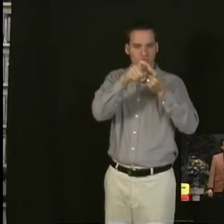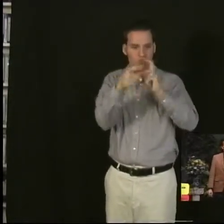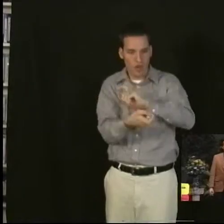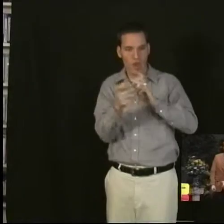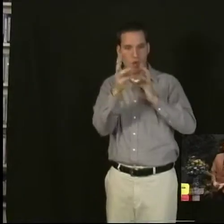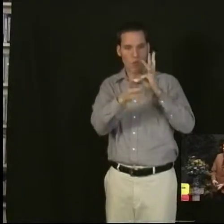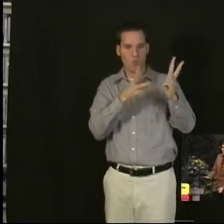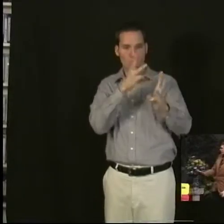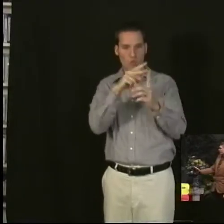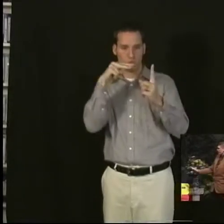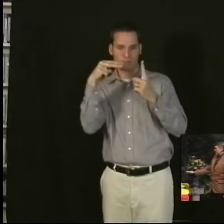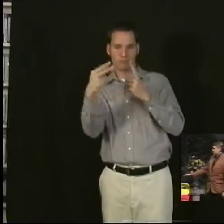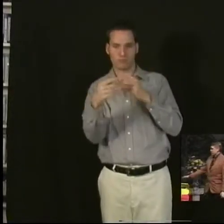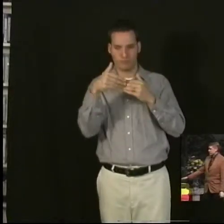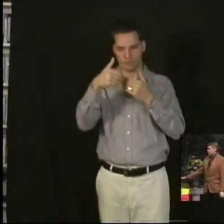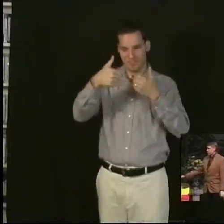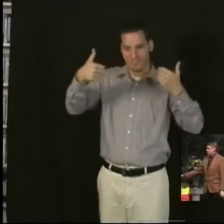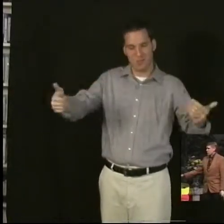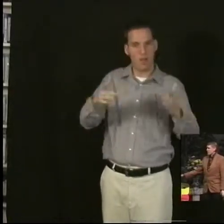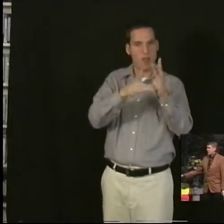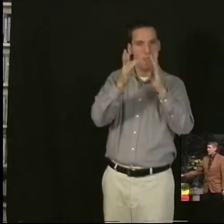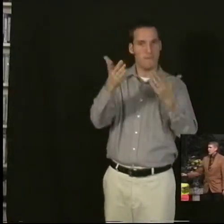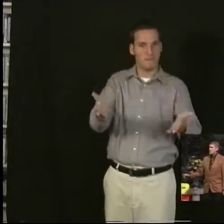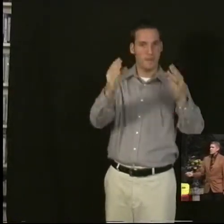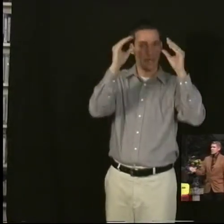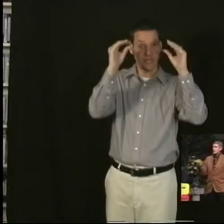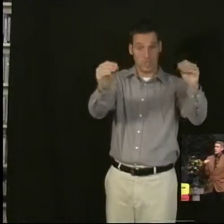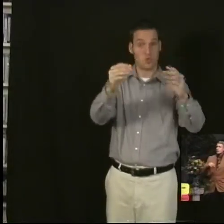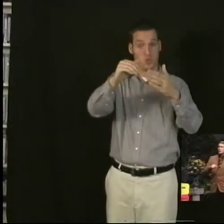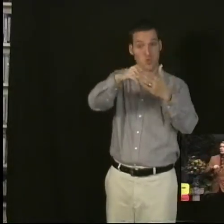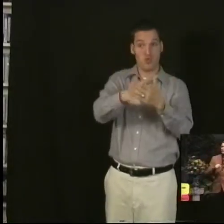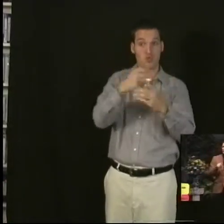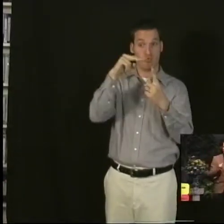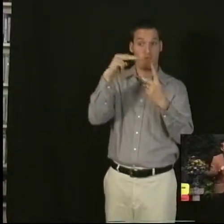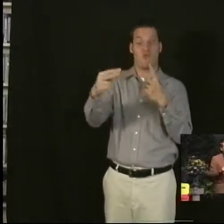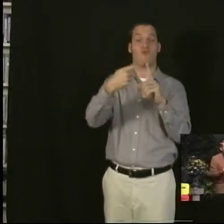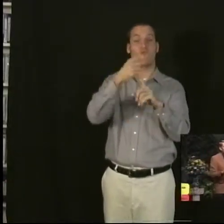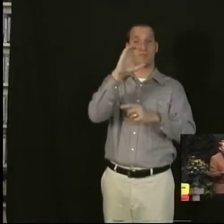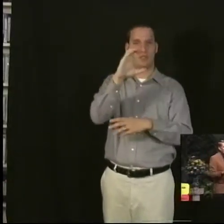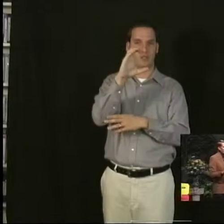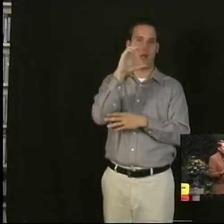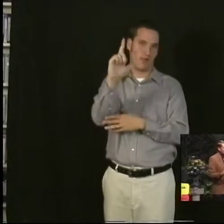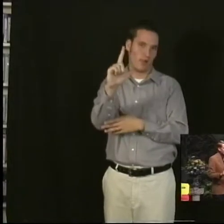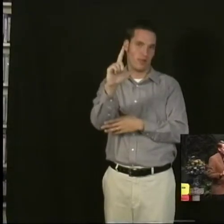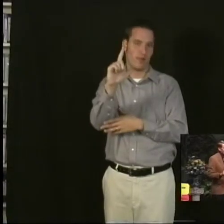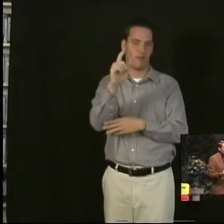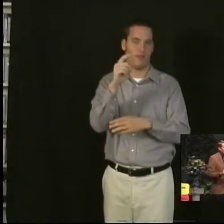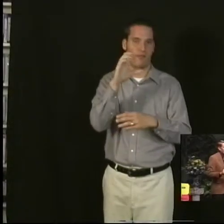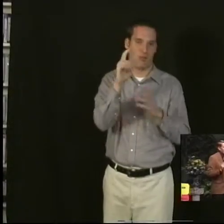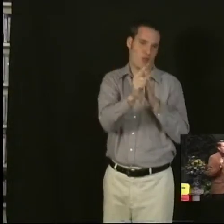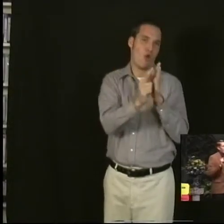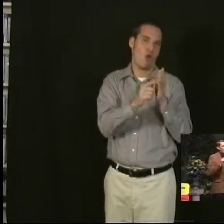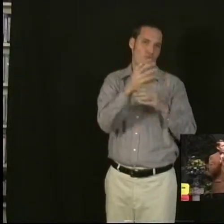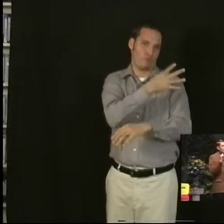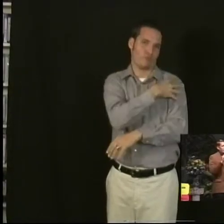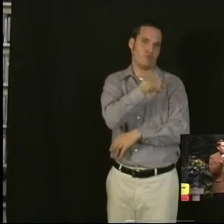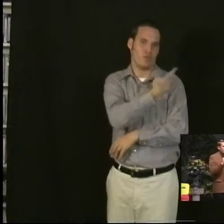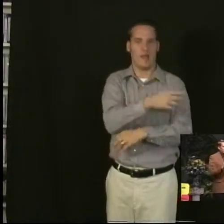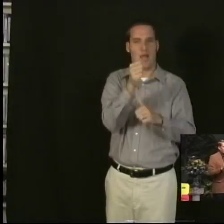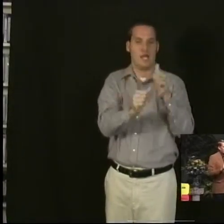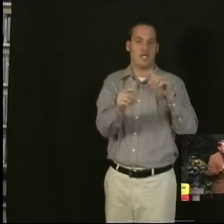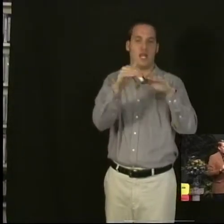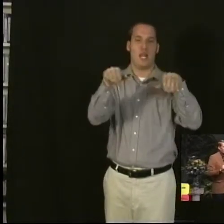worldview away from what the Bible teaches to this new view from Charlie Lyell, the lawyer from Scotland, that each layer was a